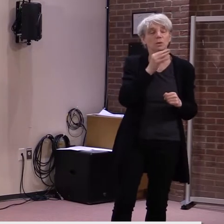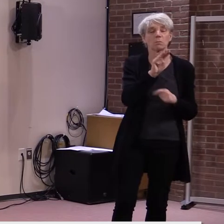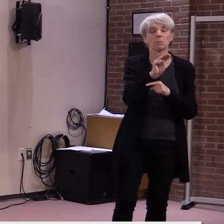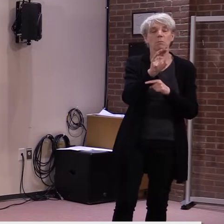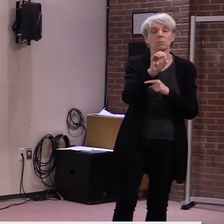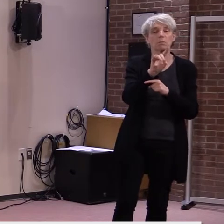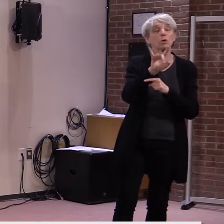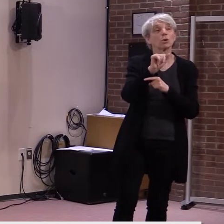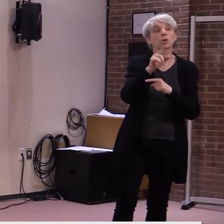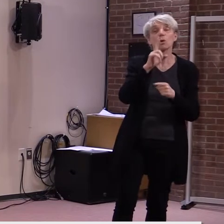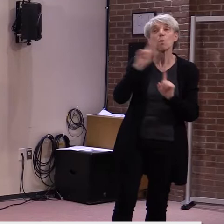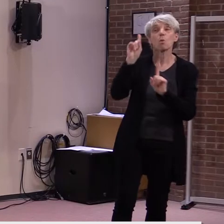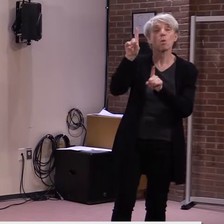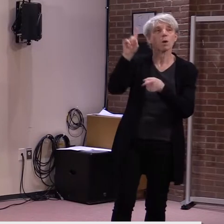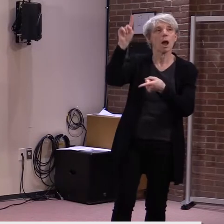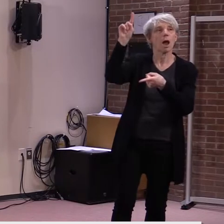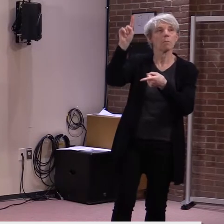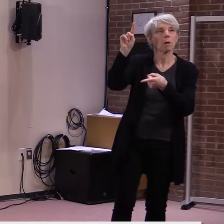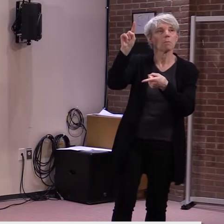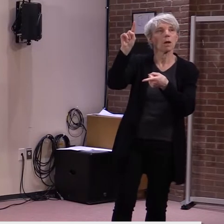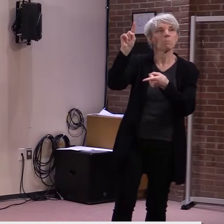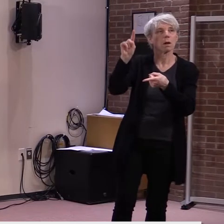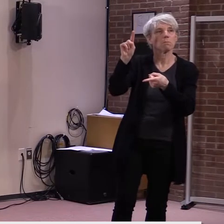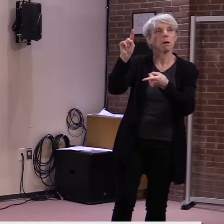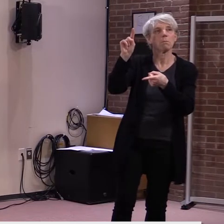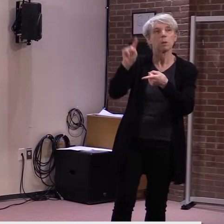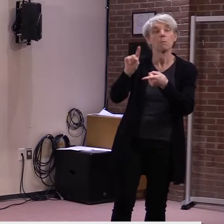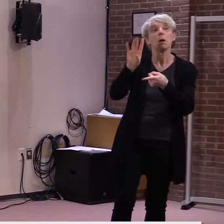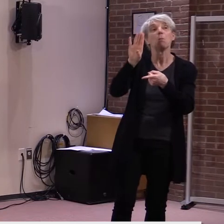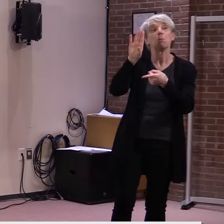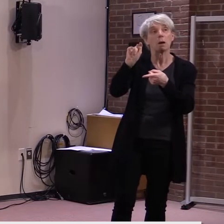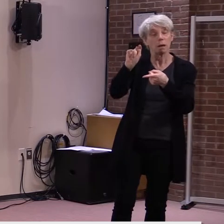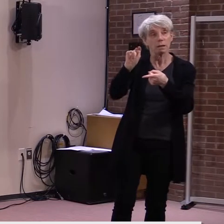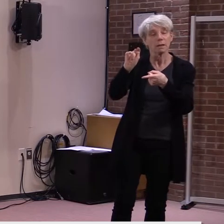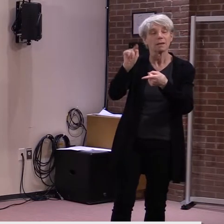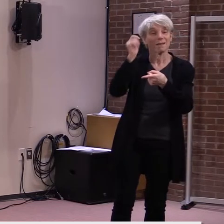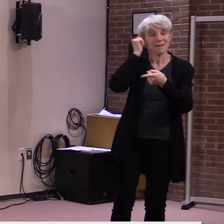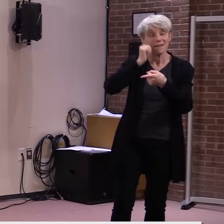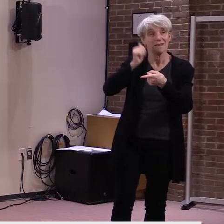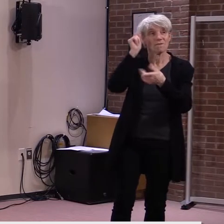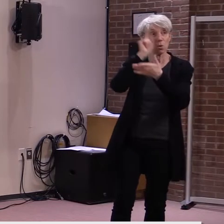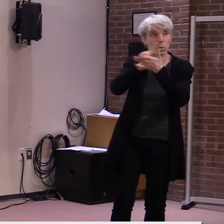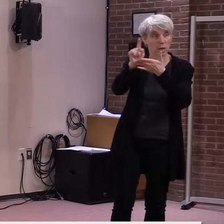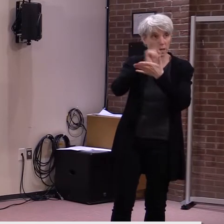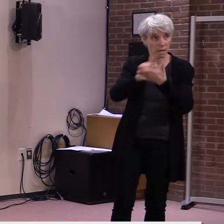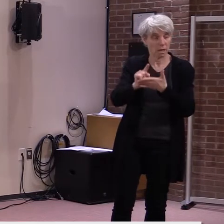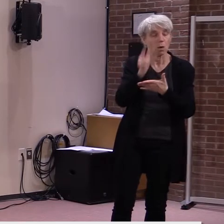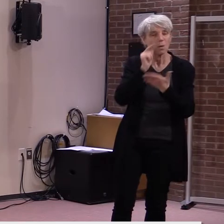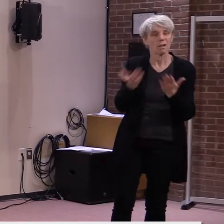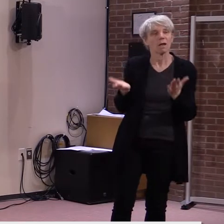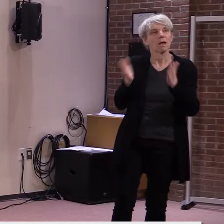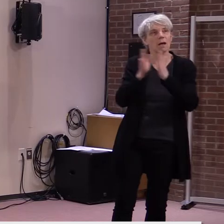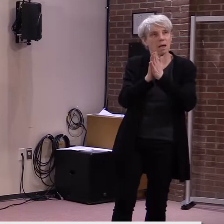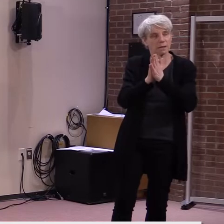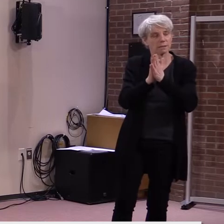Moderna allocation, request more of our more than our weekly allocation from